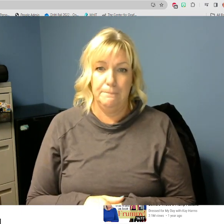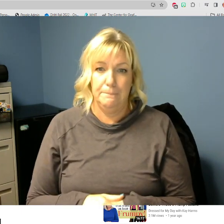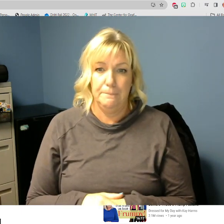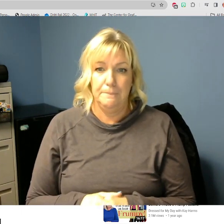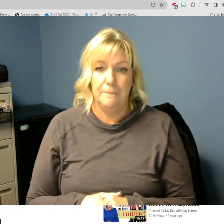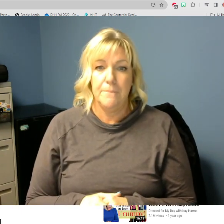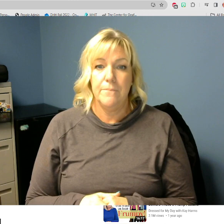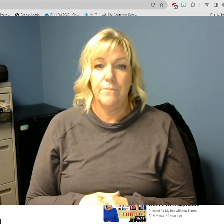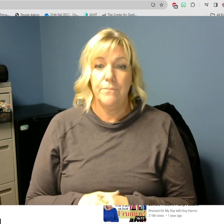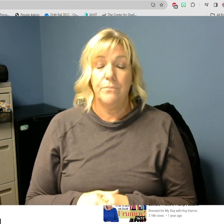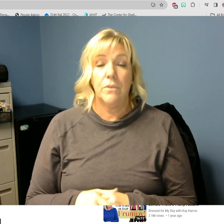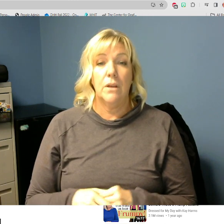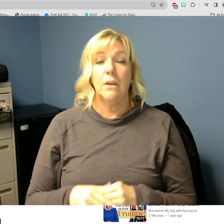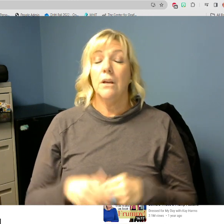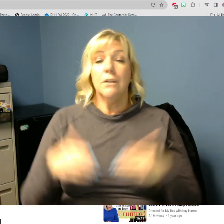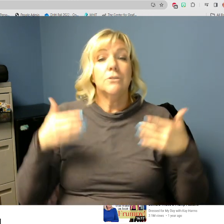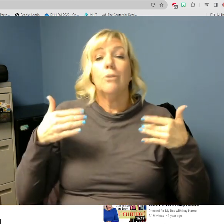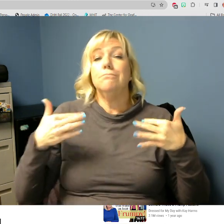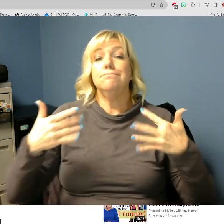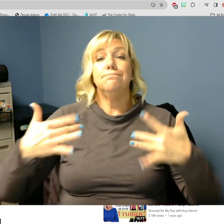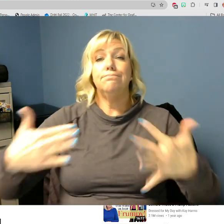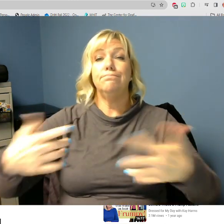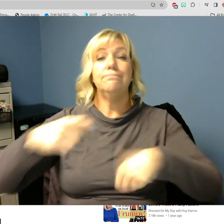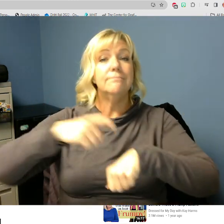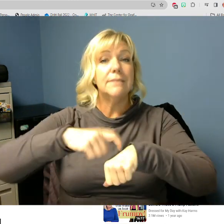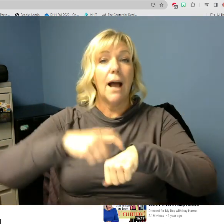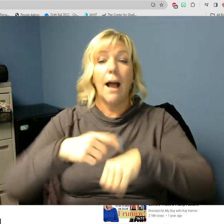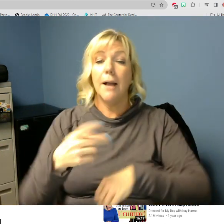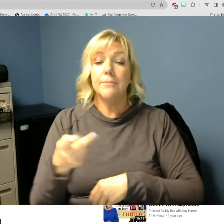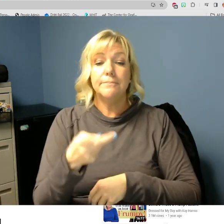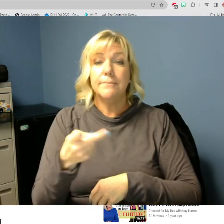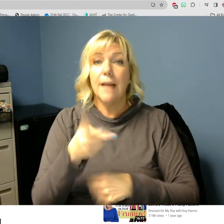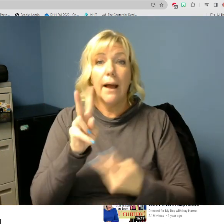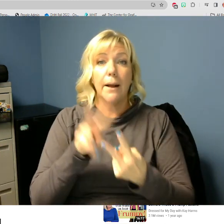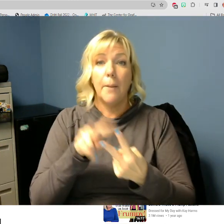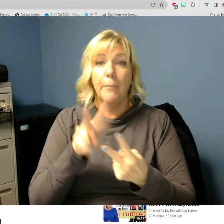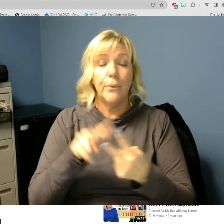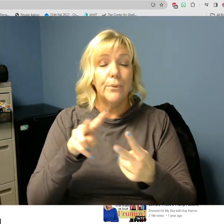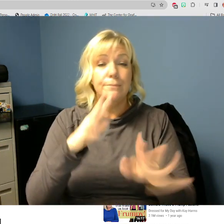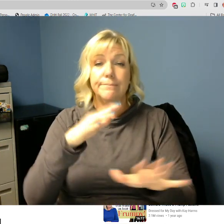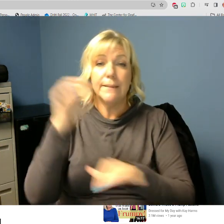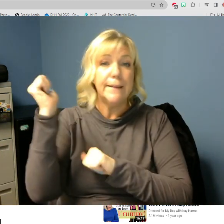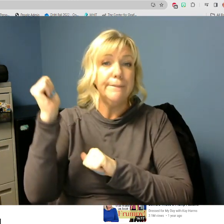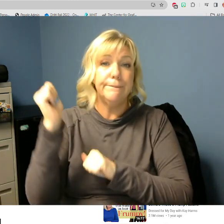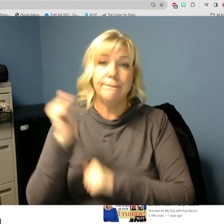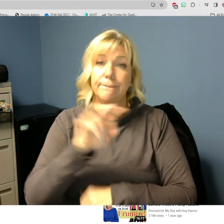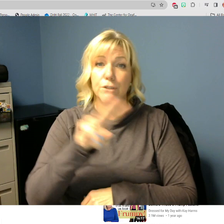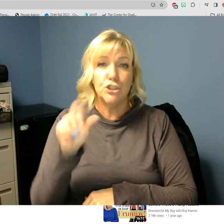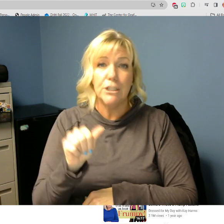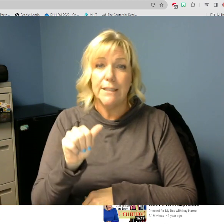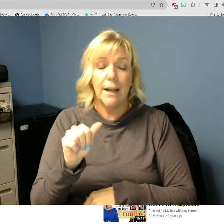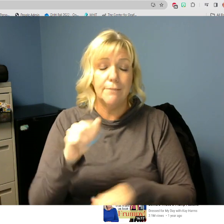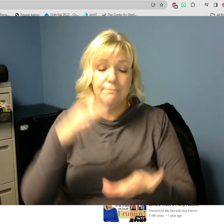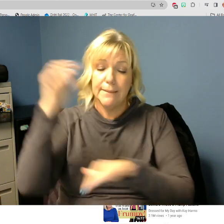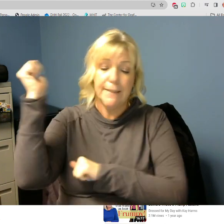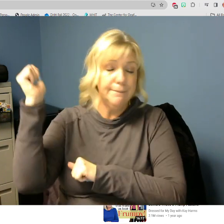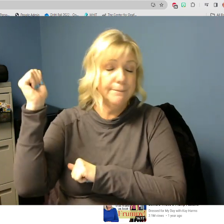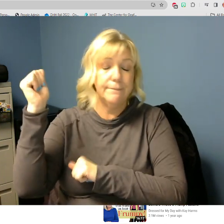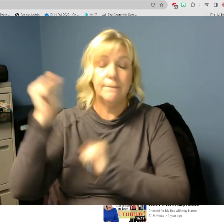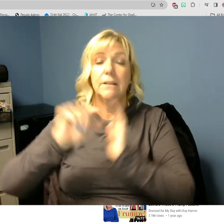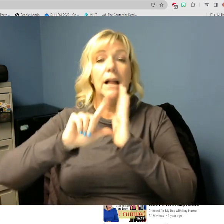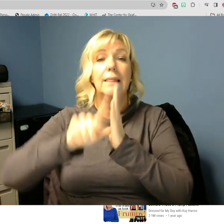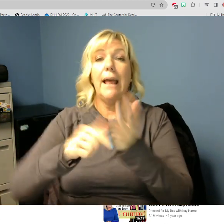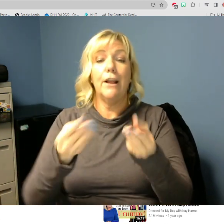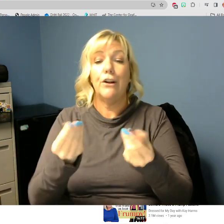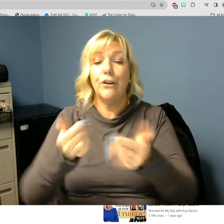So at some point the Johnsons will leave Virginia, and their land, there'll